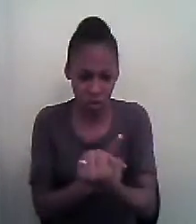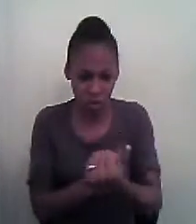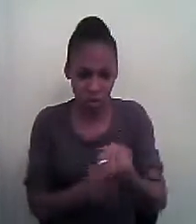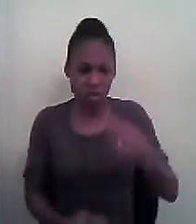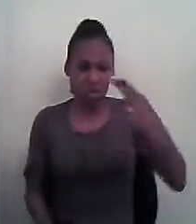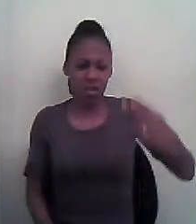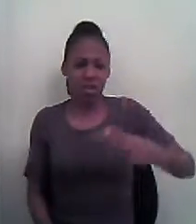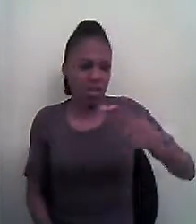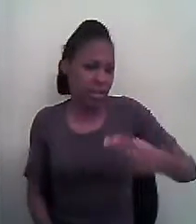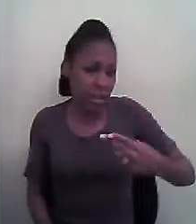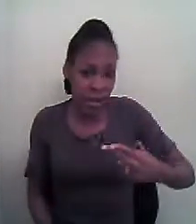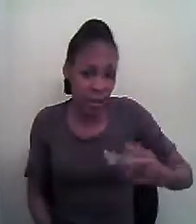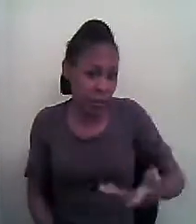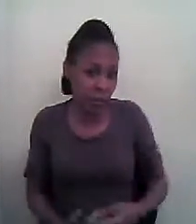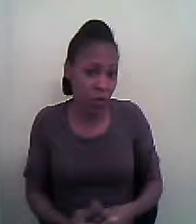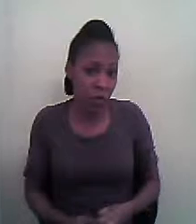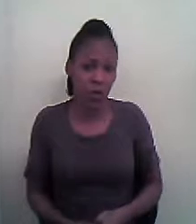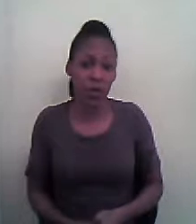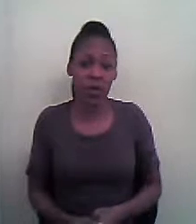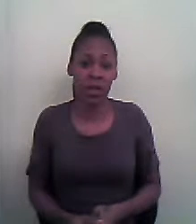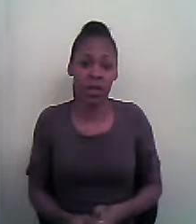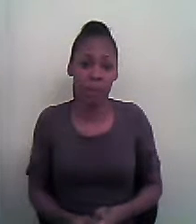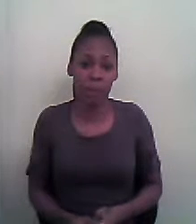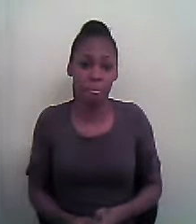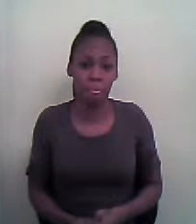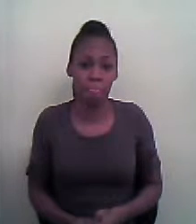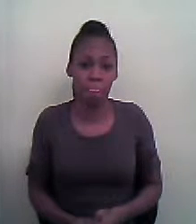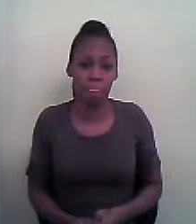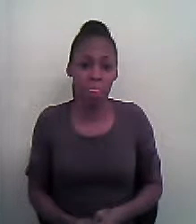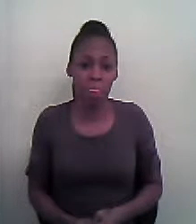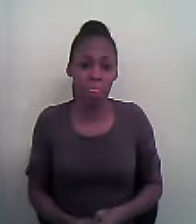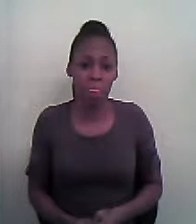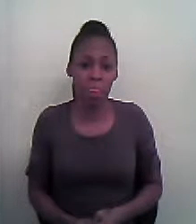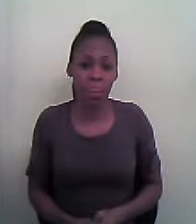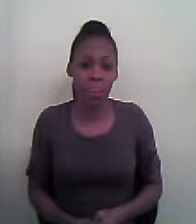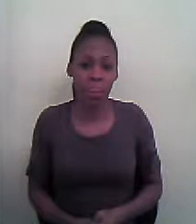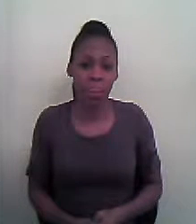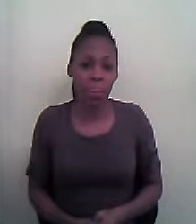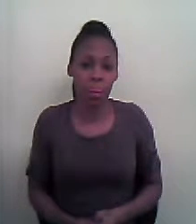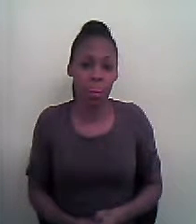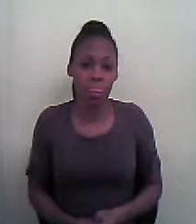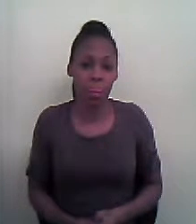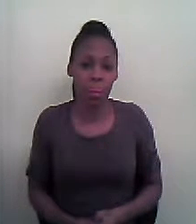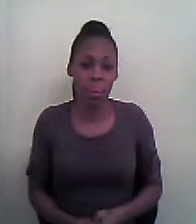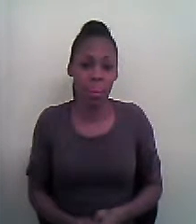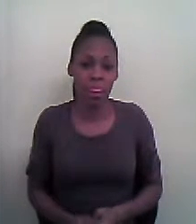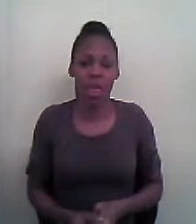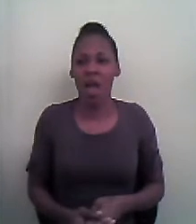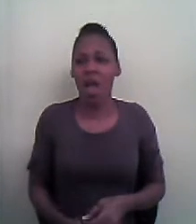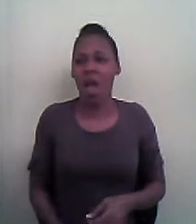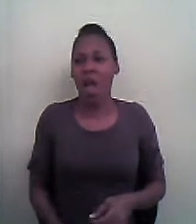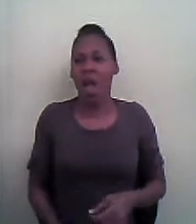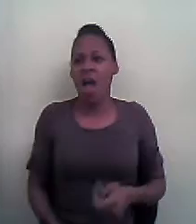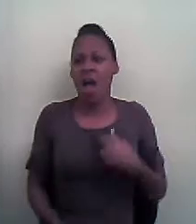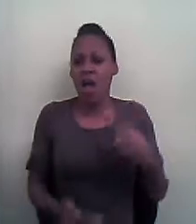course syllabus into those sections with equal amount of time devoted to each one, say 3 weeks for each section. And then I have a